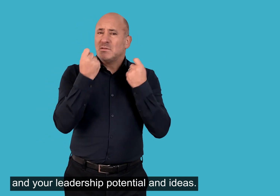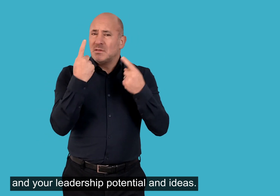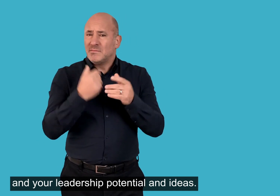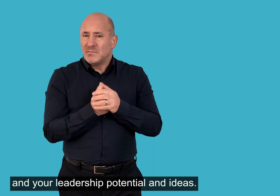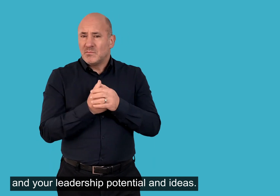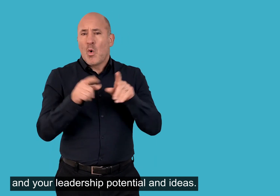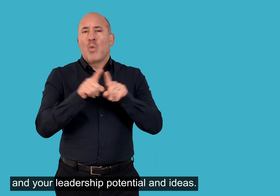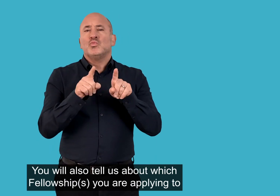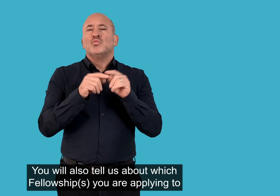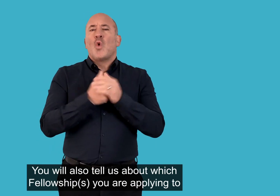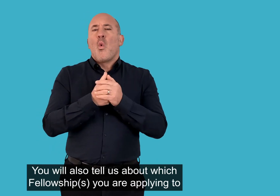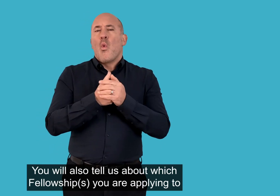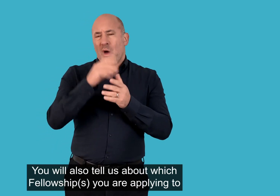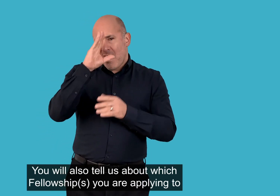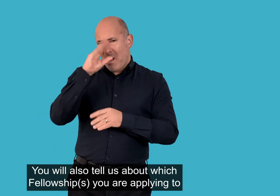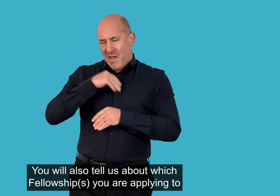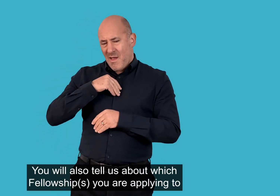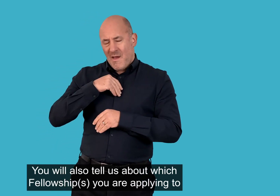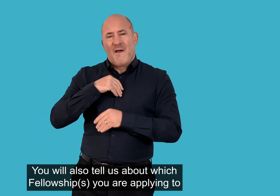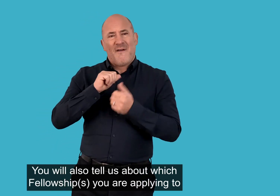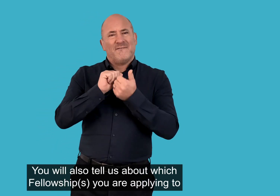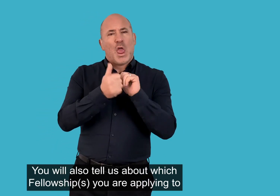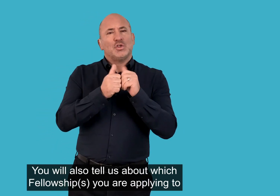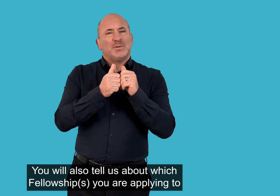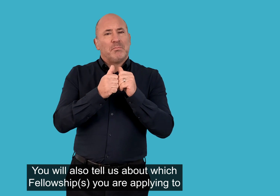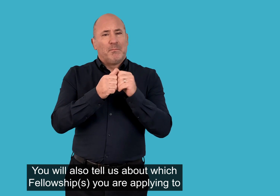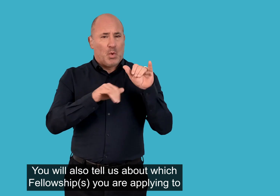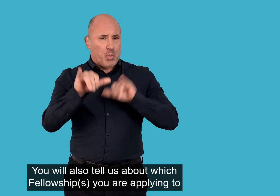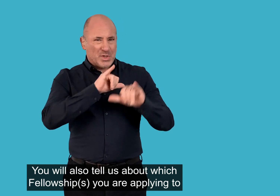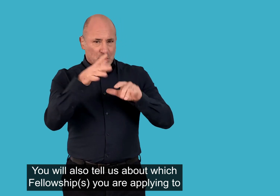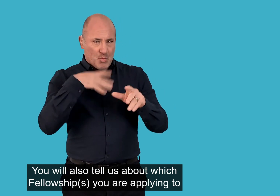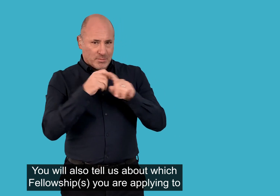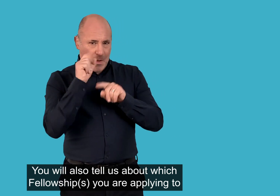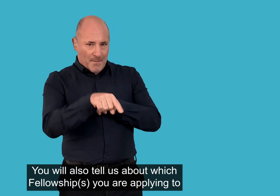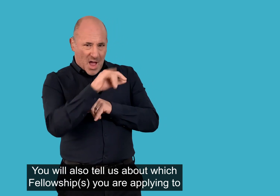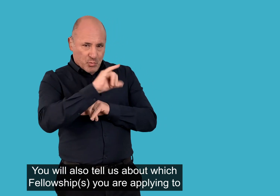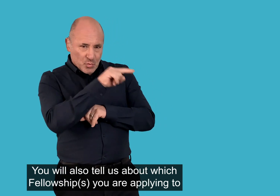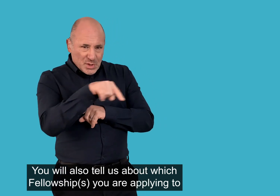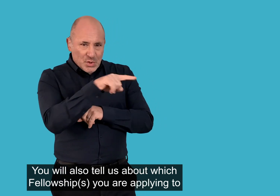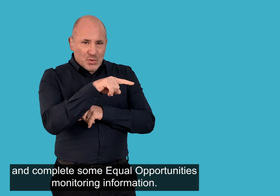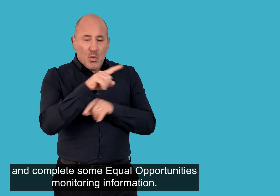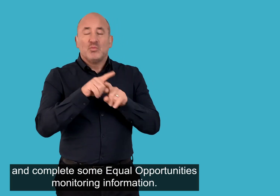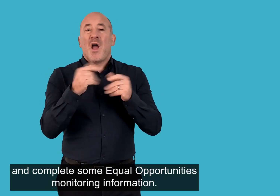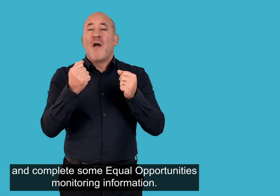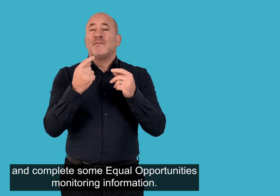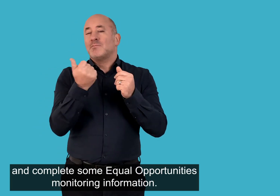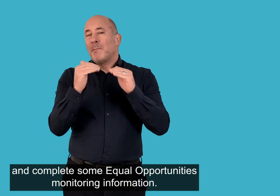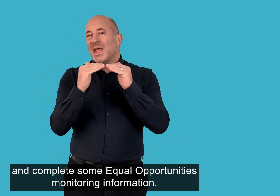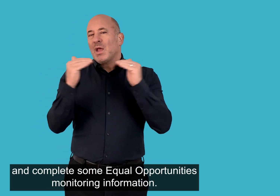ideas. You will also tell us which fellowship or fellowships you are applying to and complete